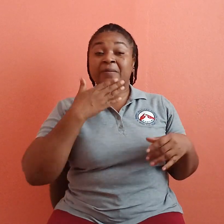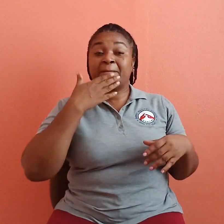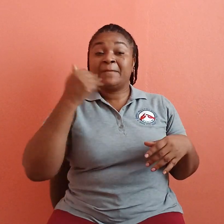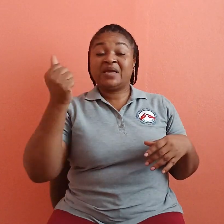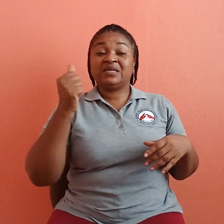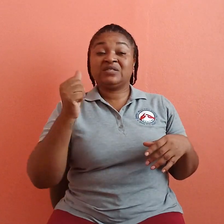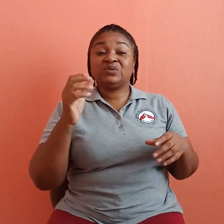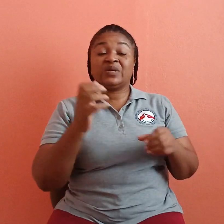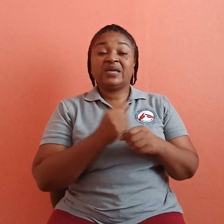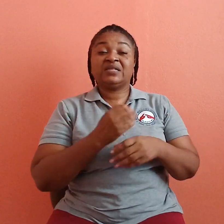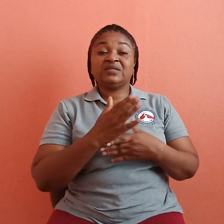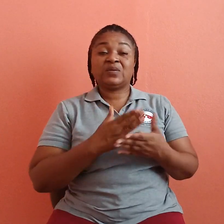type the CV.